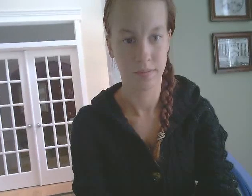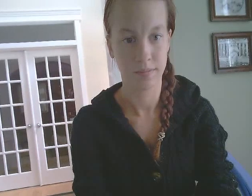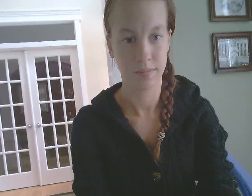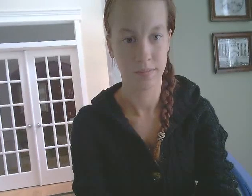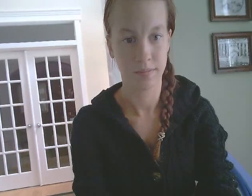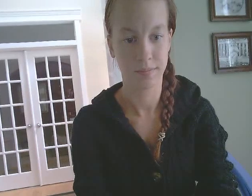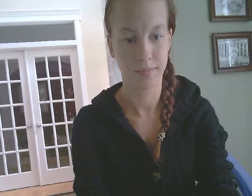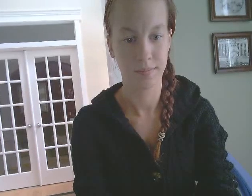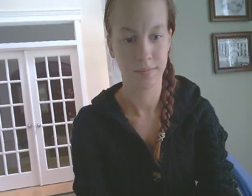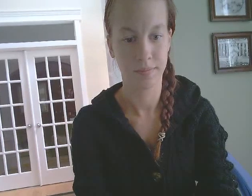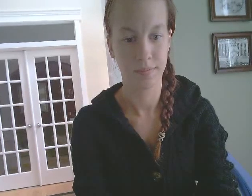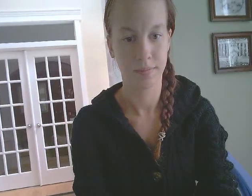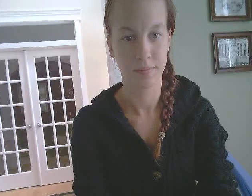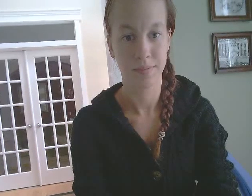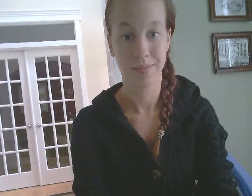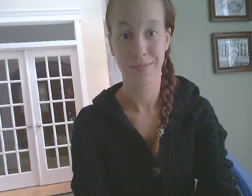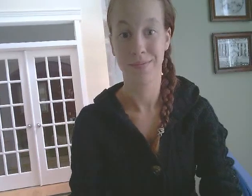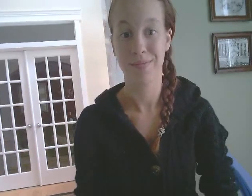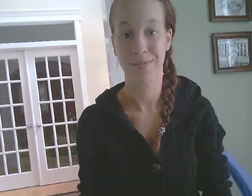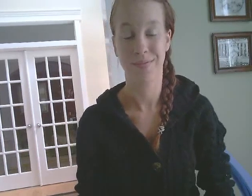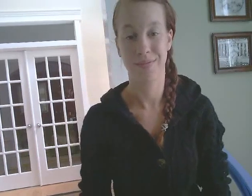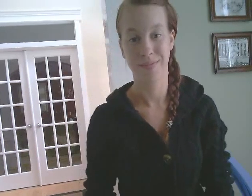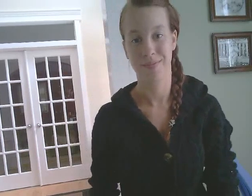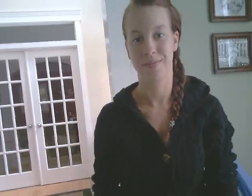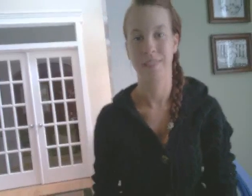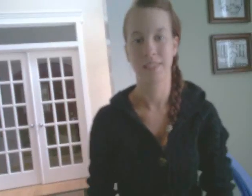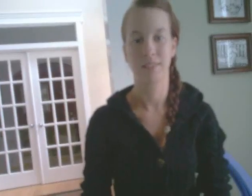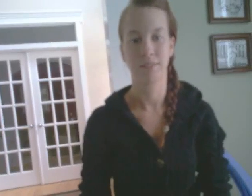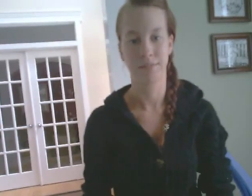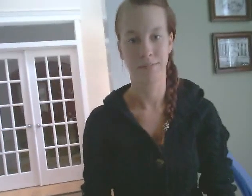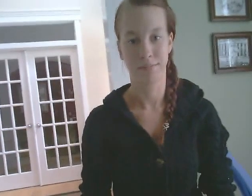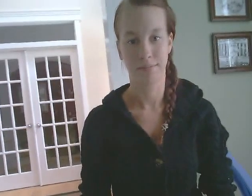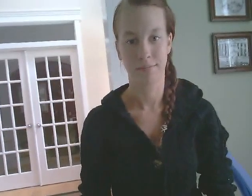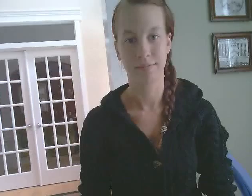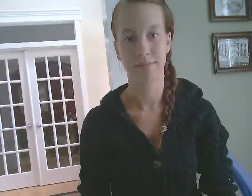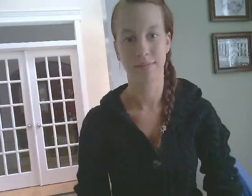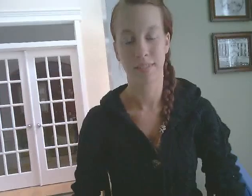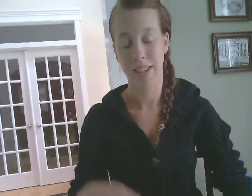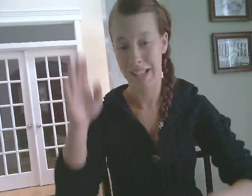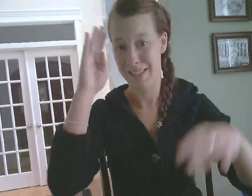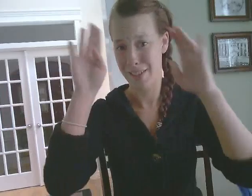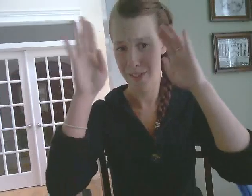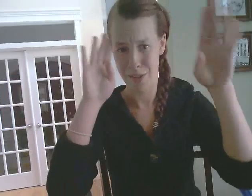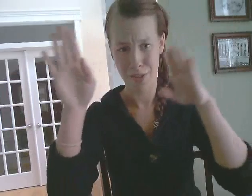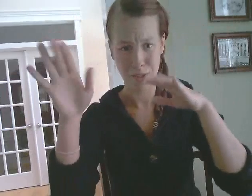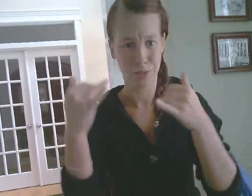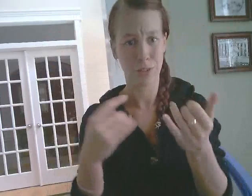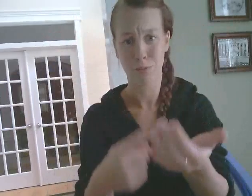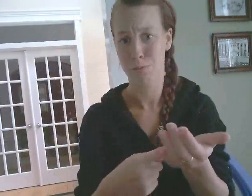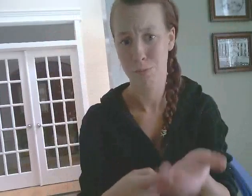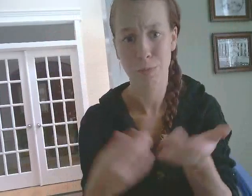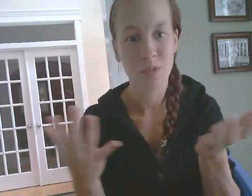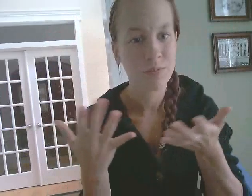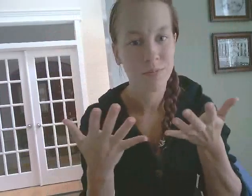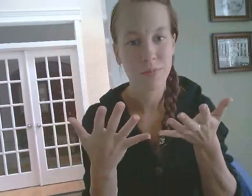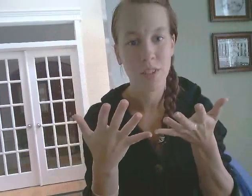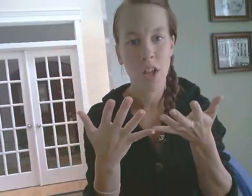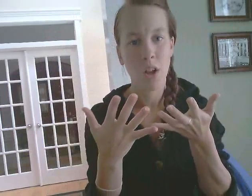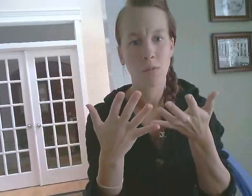Hi, I'm going to talk about is how to fly a little radio control helicopter, or for that matter, any